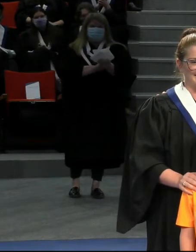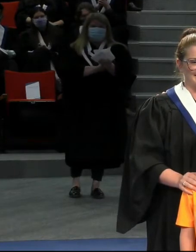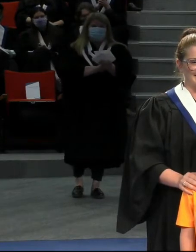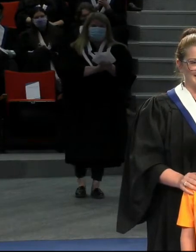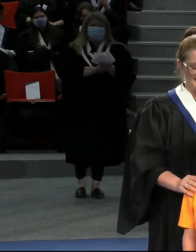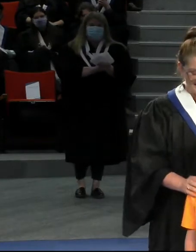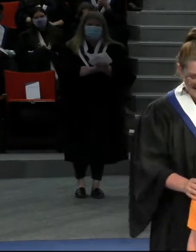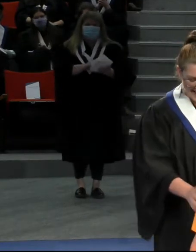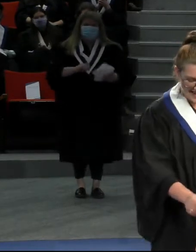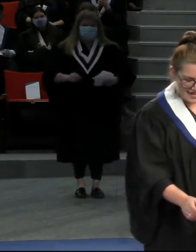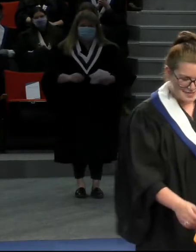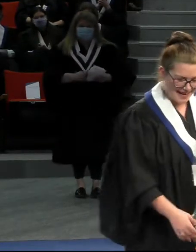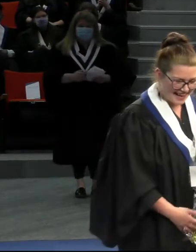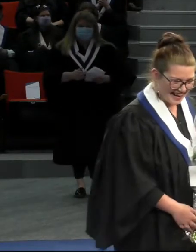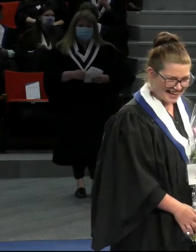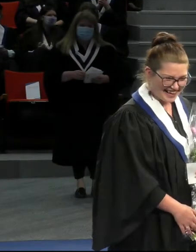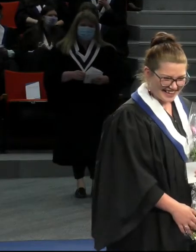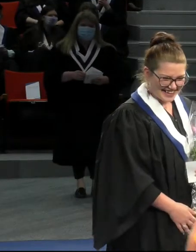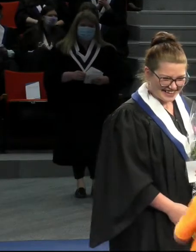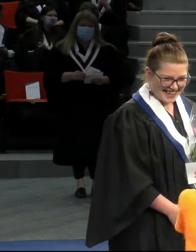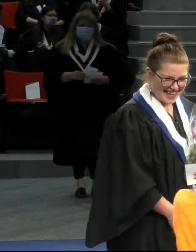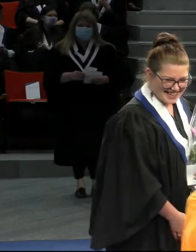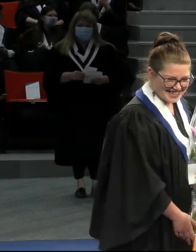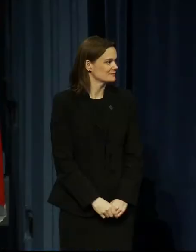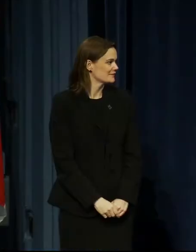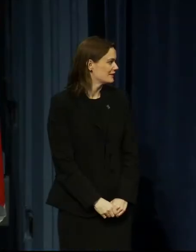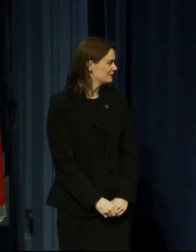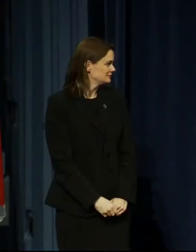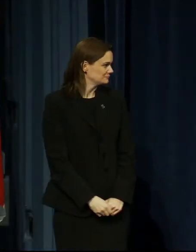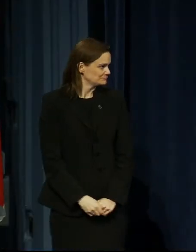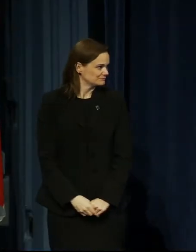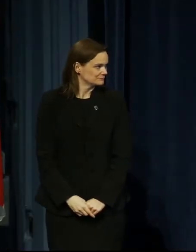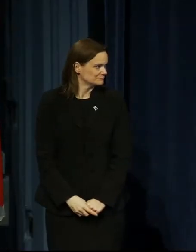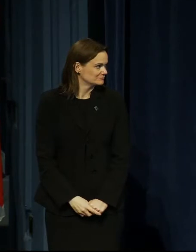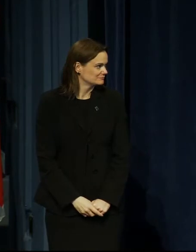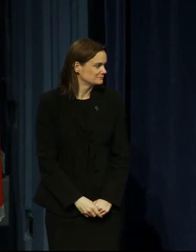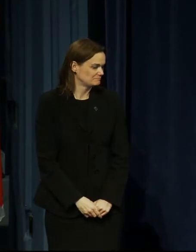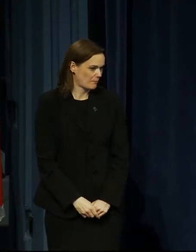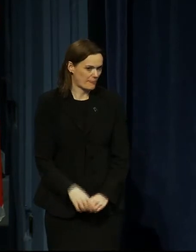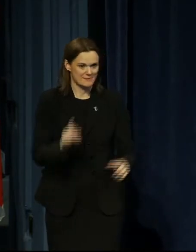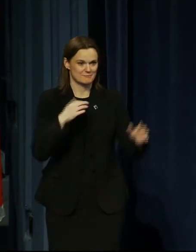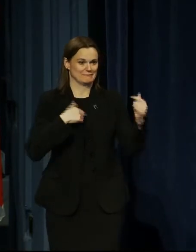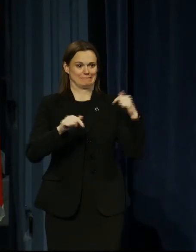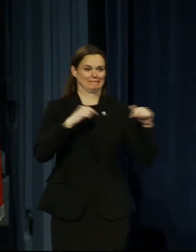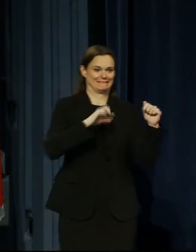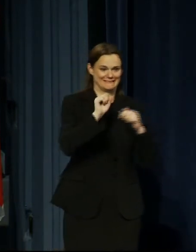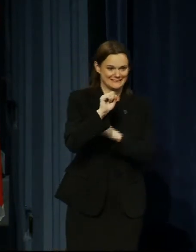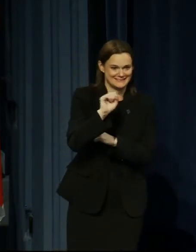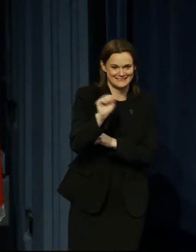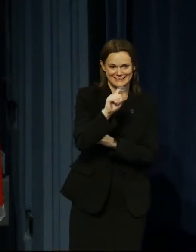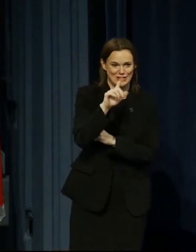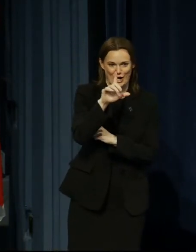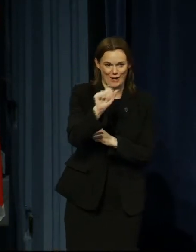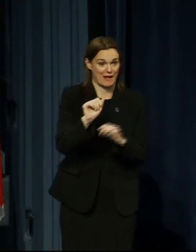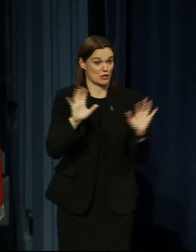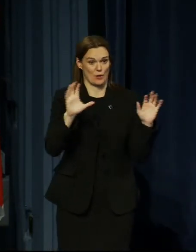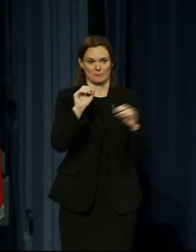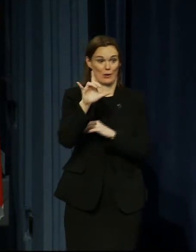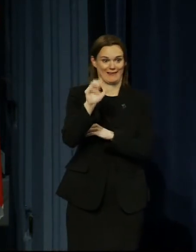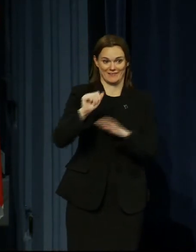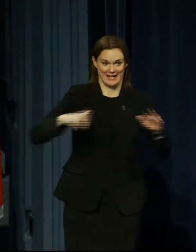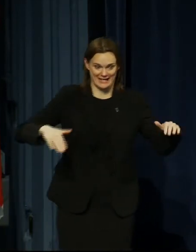this honorary diploma. It really is an honor, and it is very, very humbling.